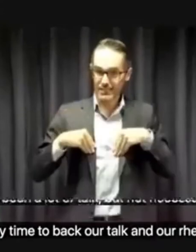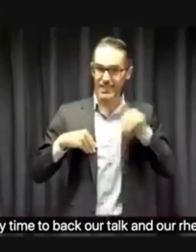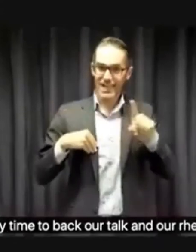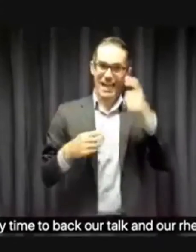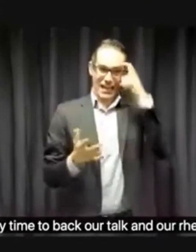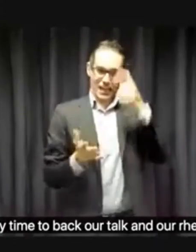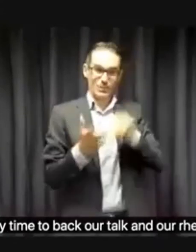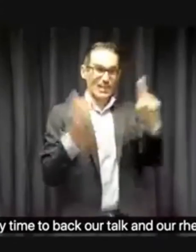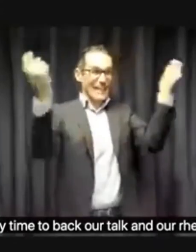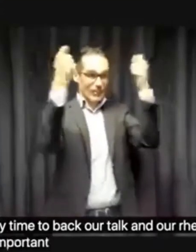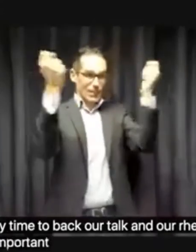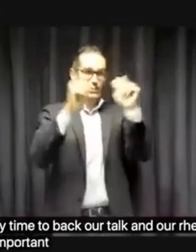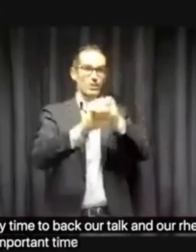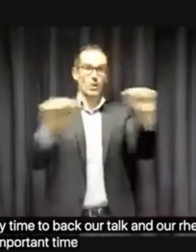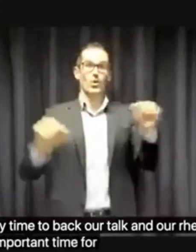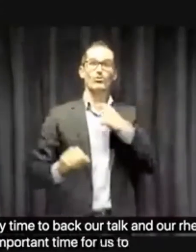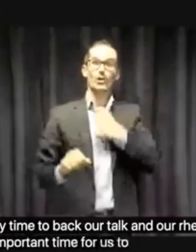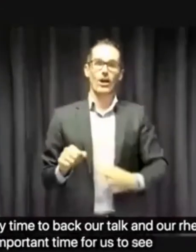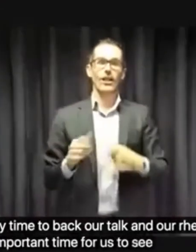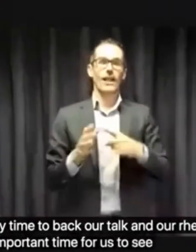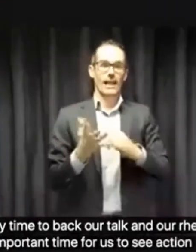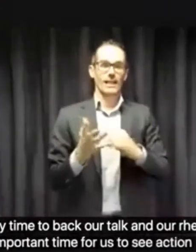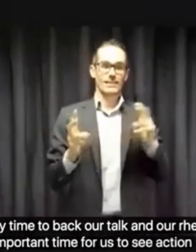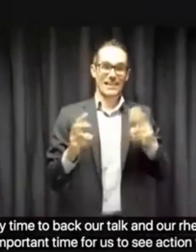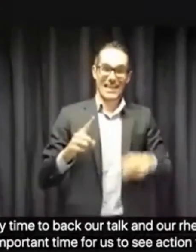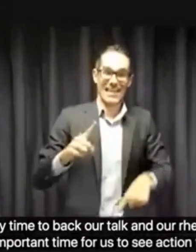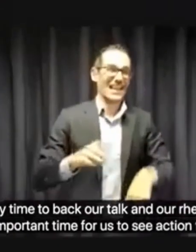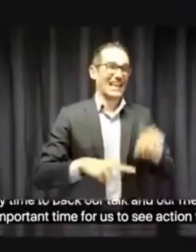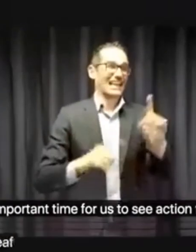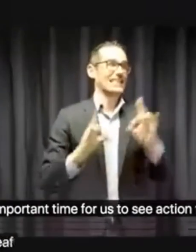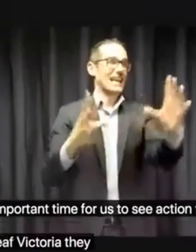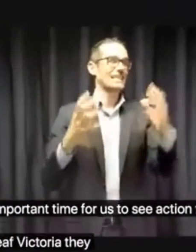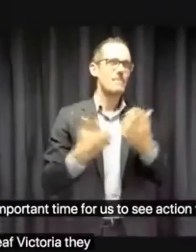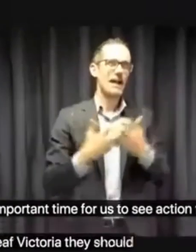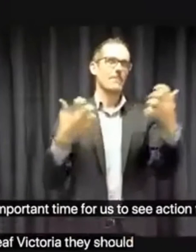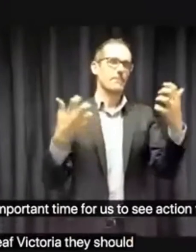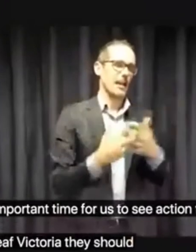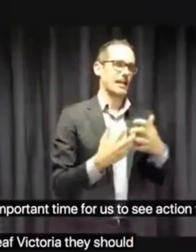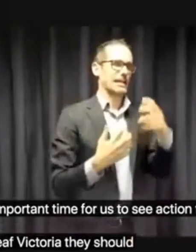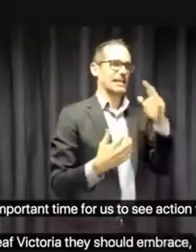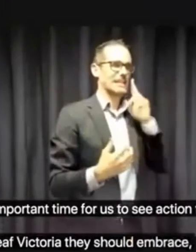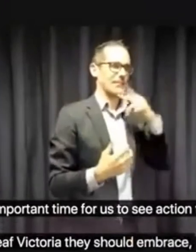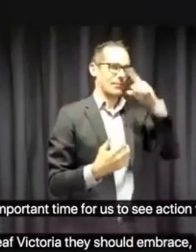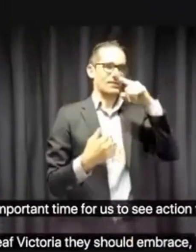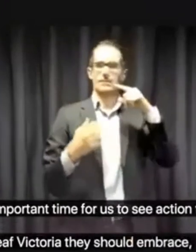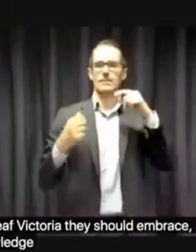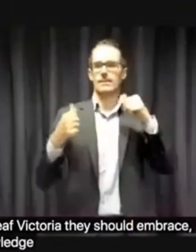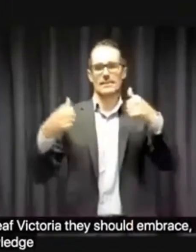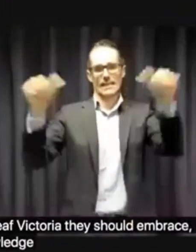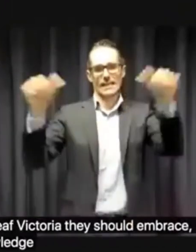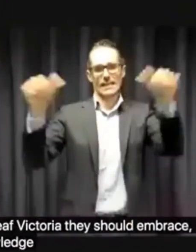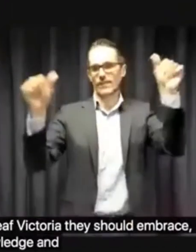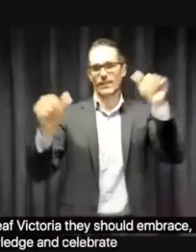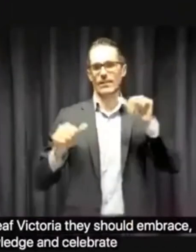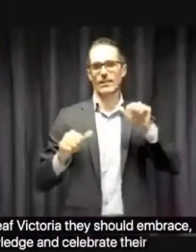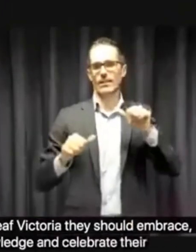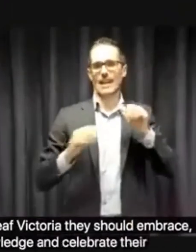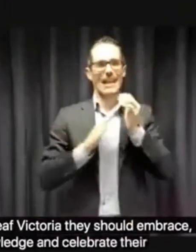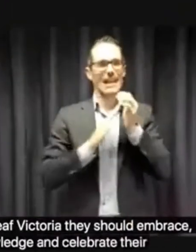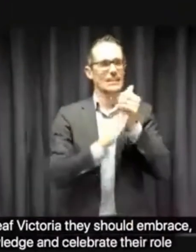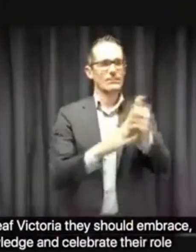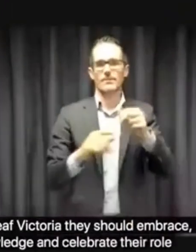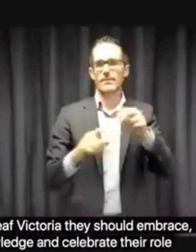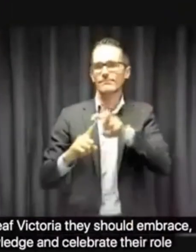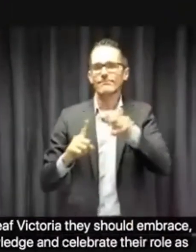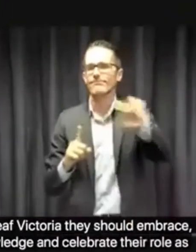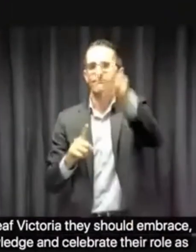Victoria, I'm going to be issuing embrace, acknowledge, and celebrate their role as kickstarting many deaf people's